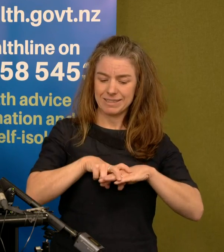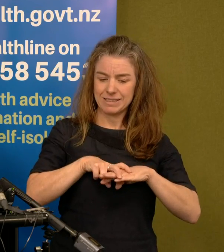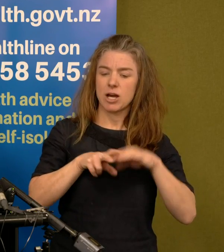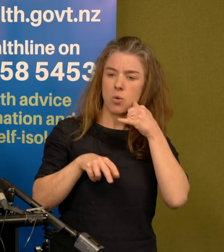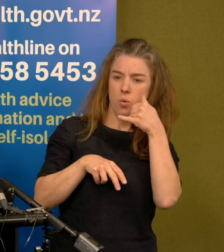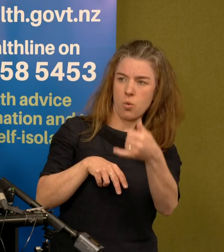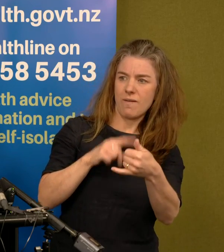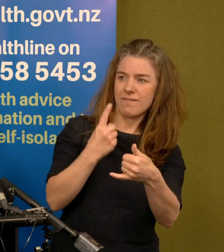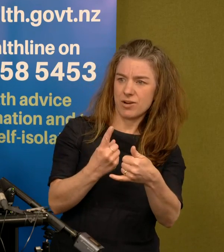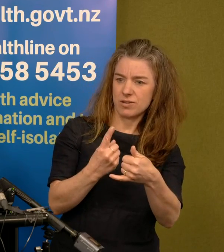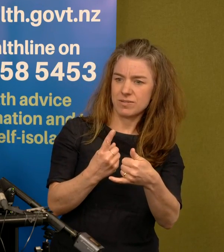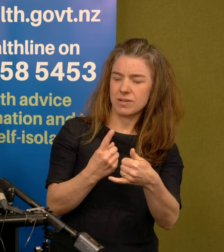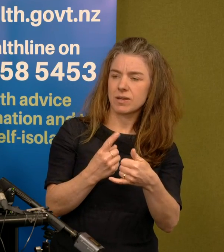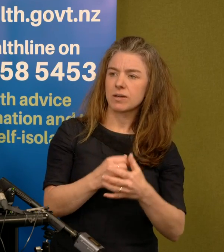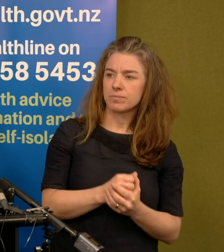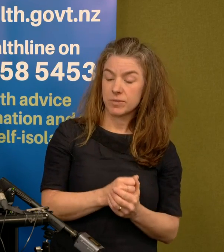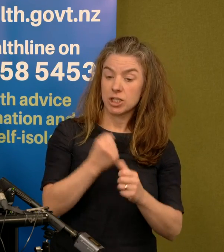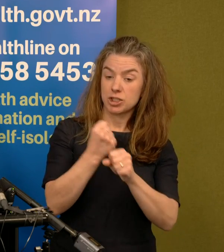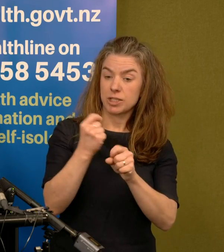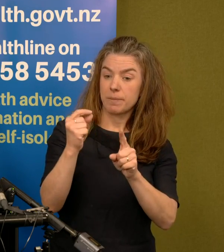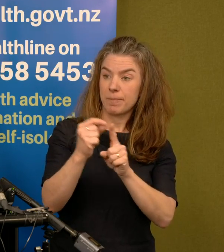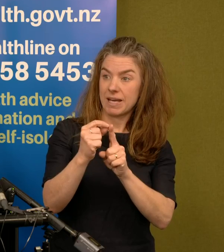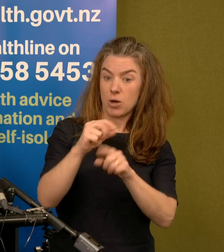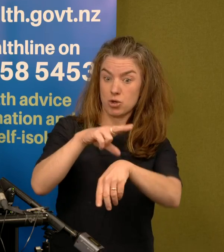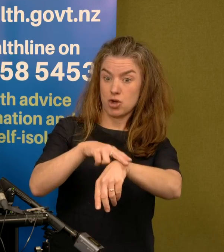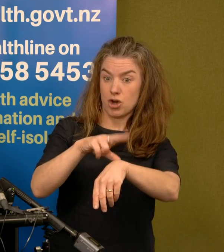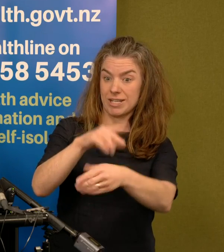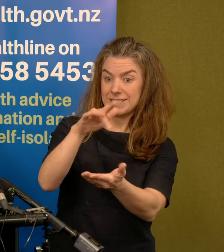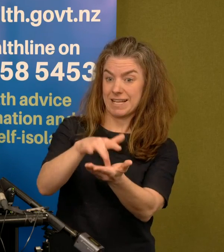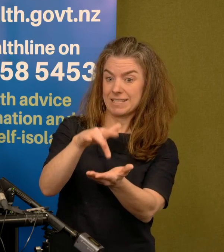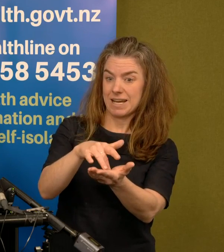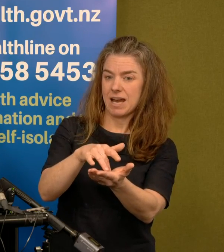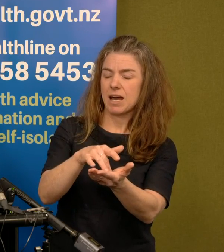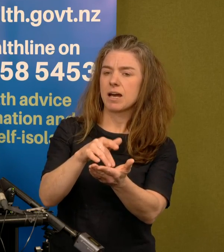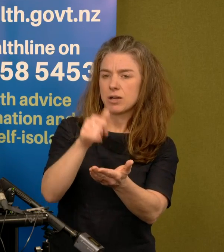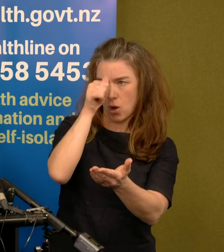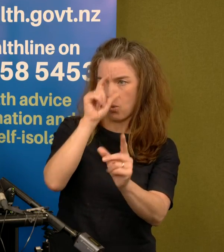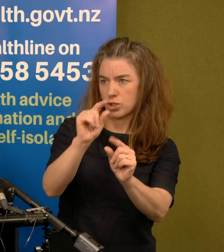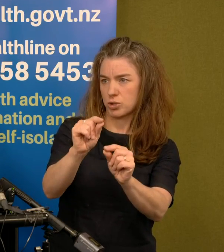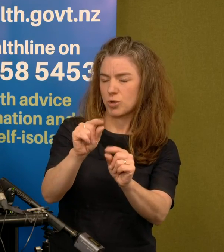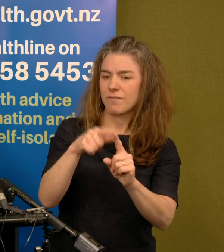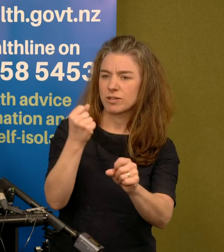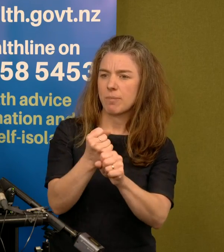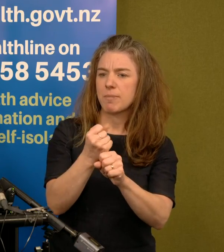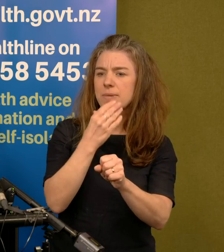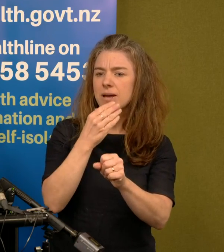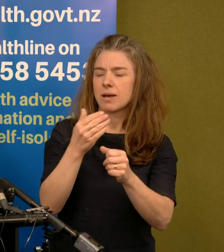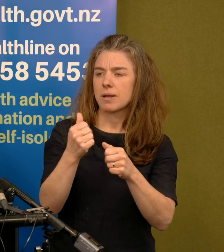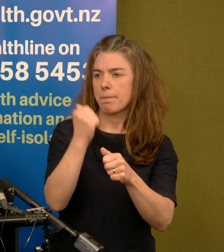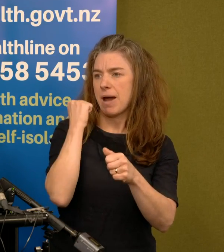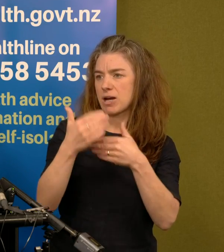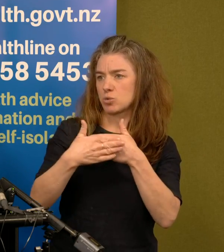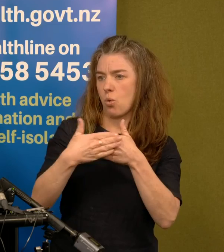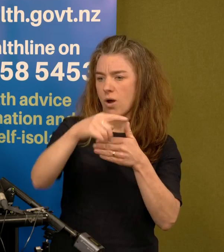are well-established protocols for how a general practice deals with someone who is coming in. For example, it might involve using a back door. The staff